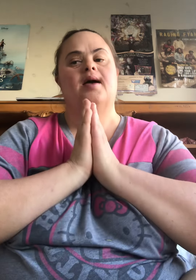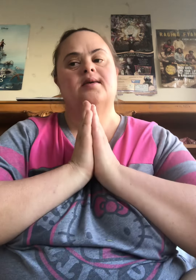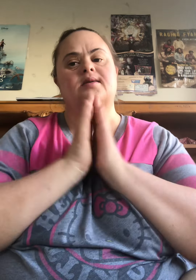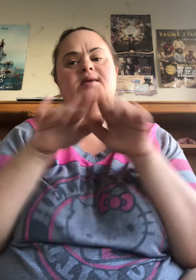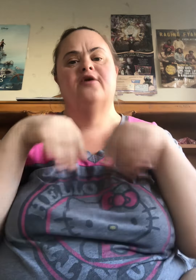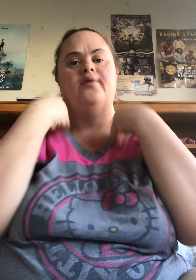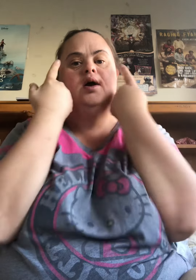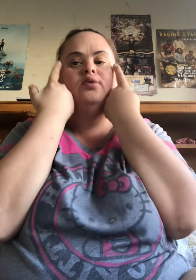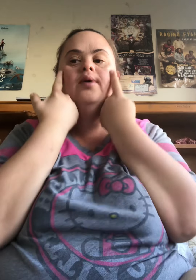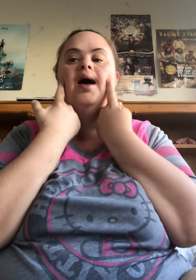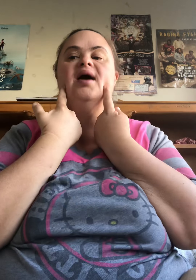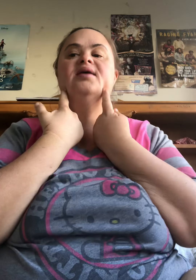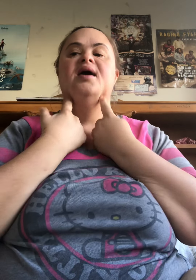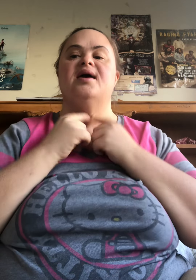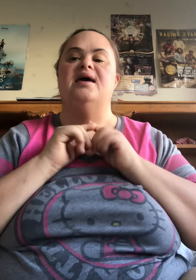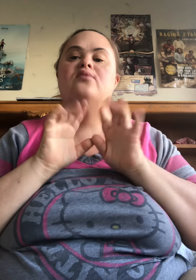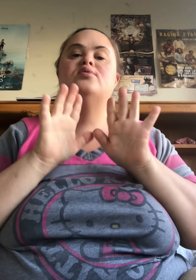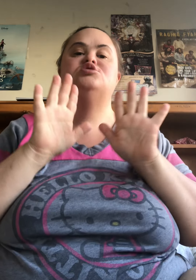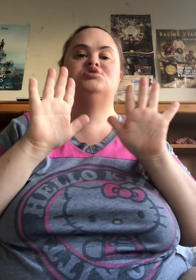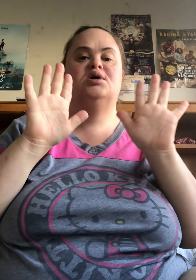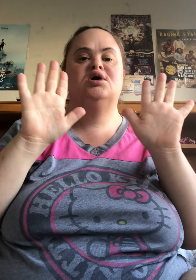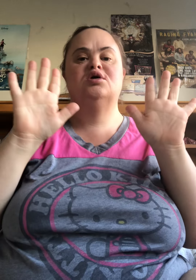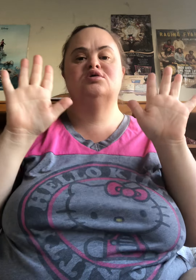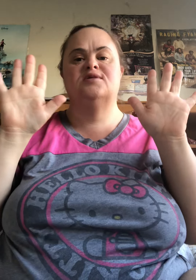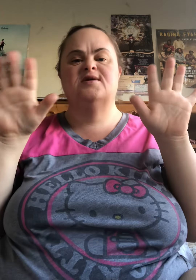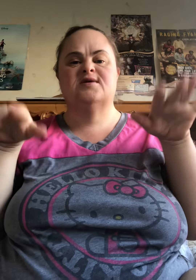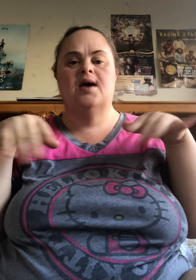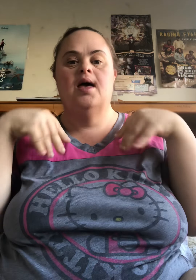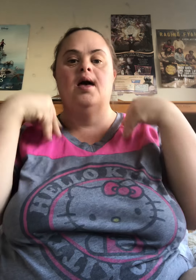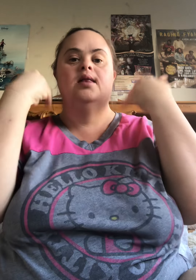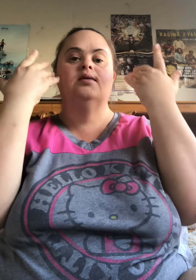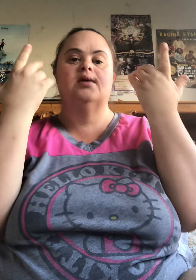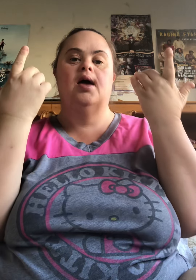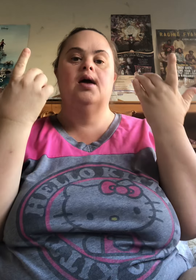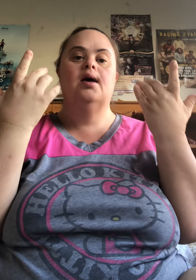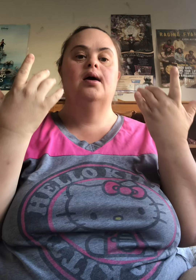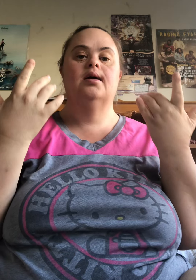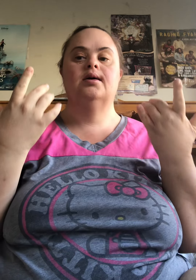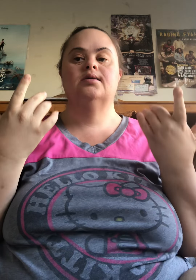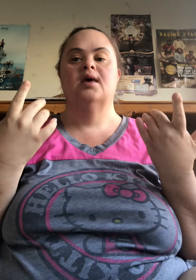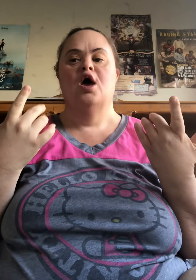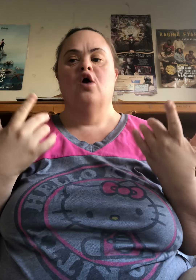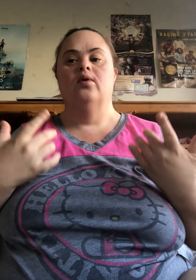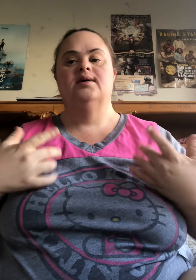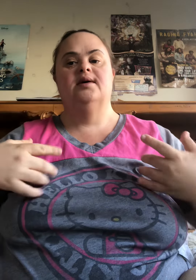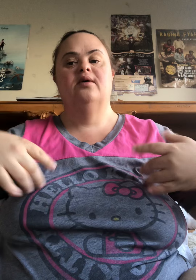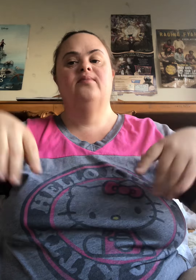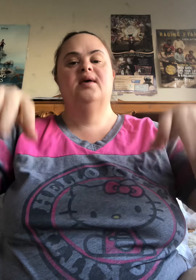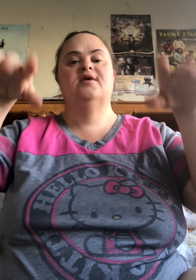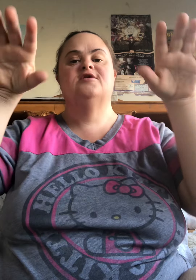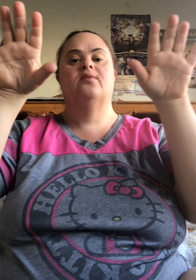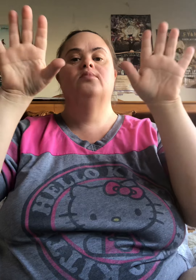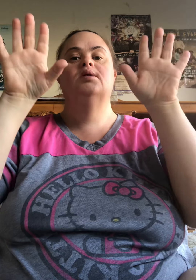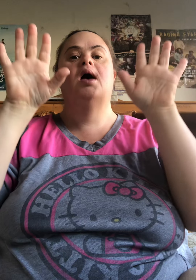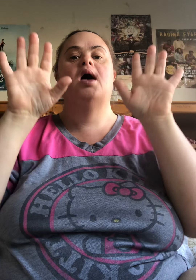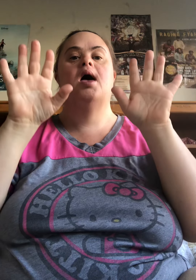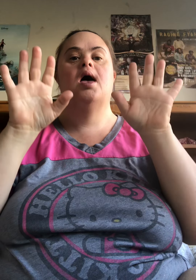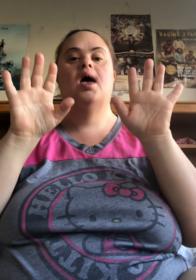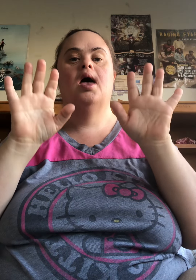heaven if I cried. It would change the sky tonight. Forgive me if I'm